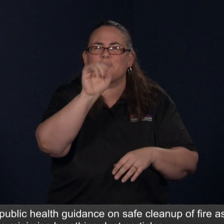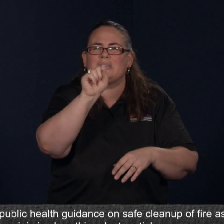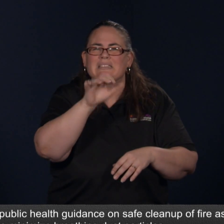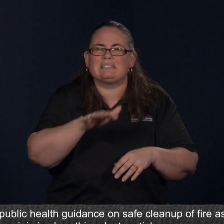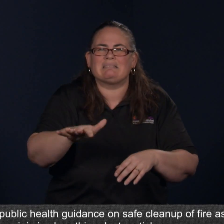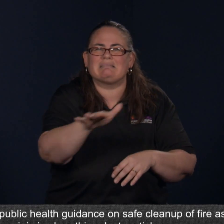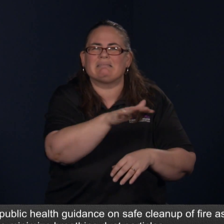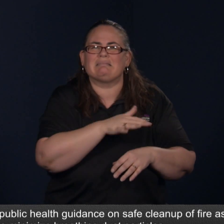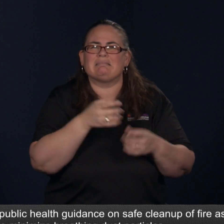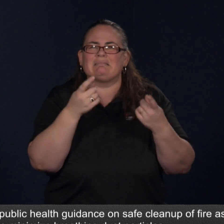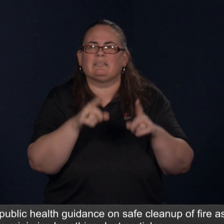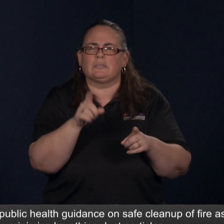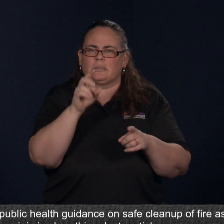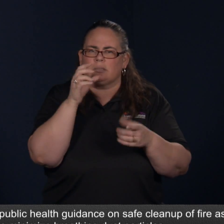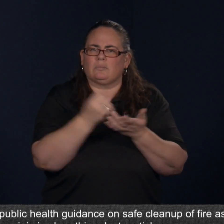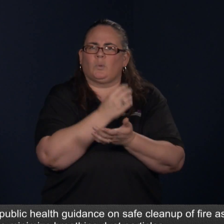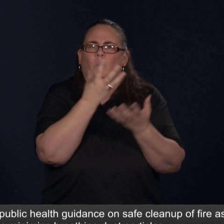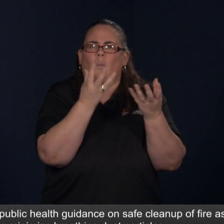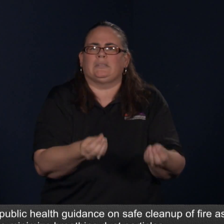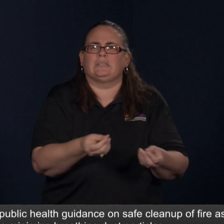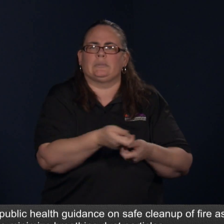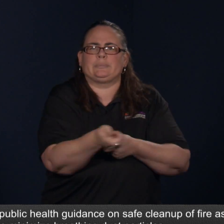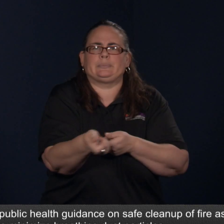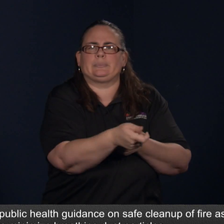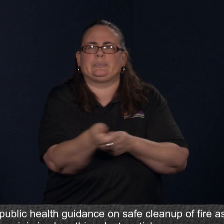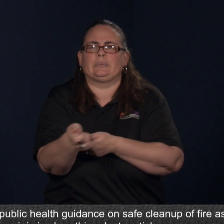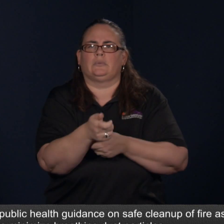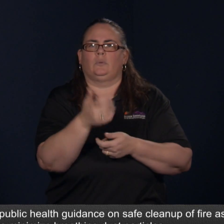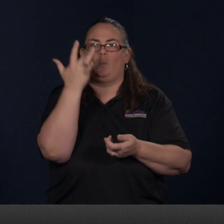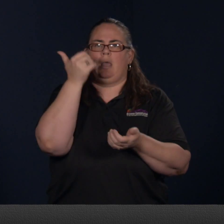Wet debris to minimize breathing dust particles.